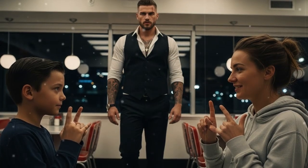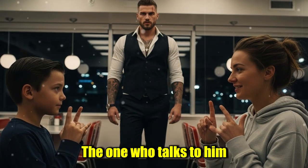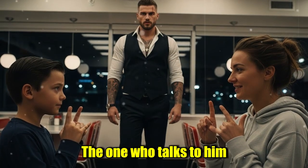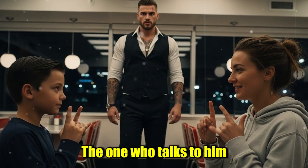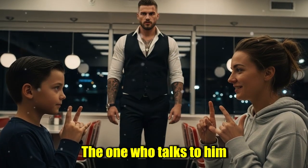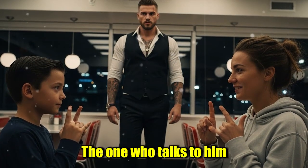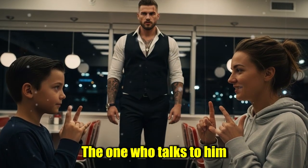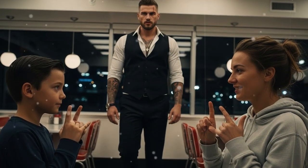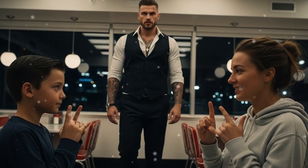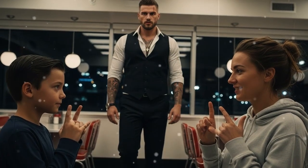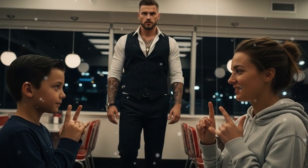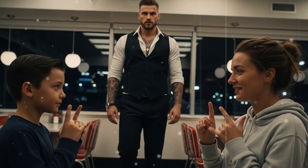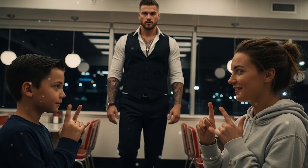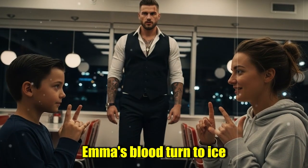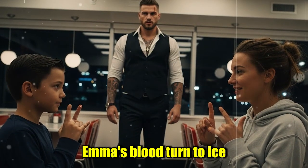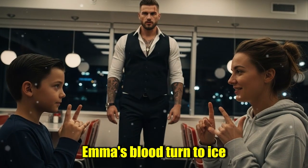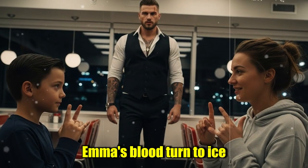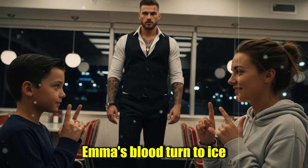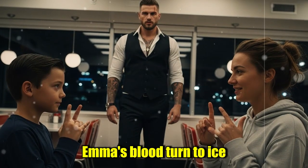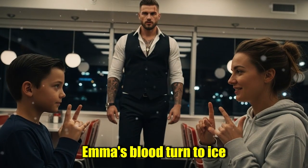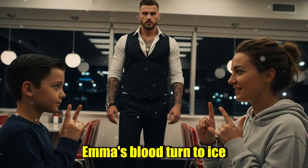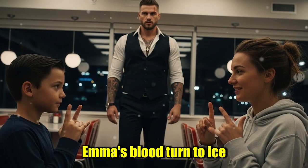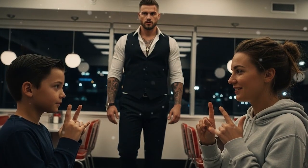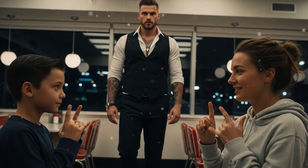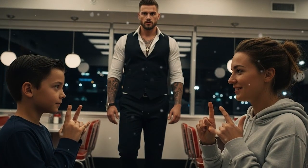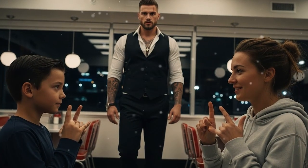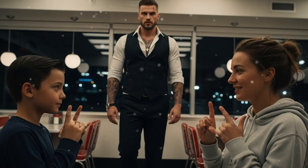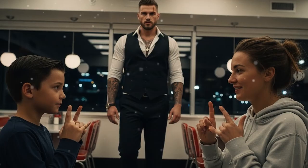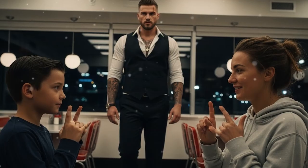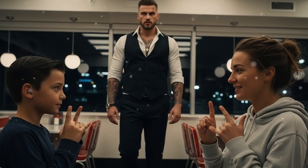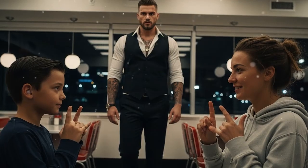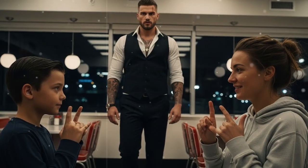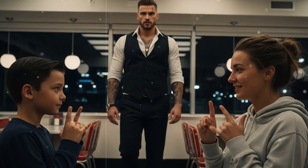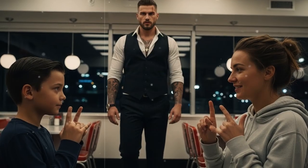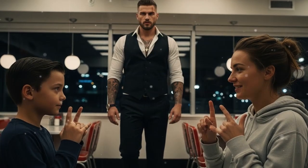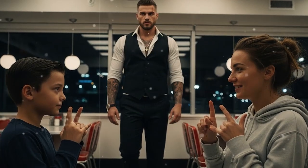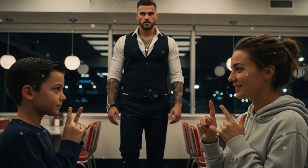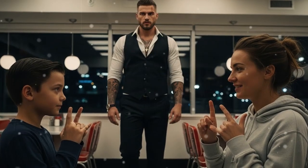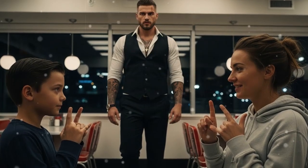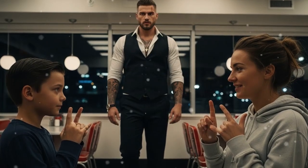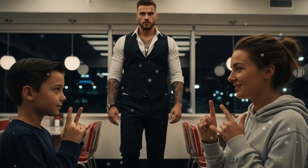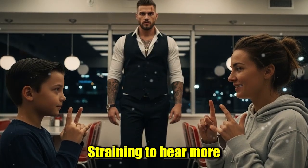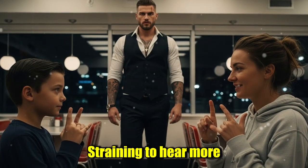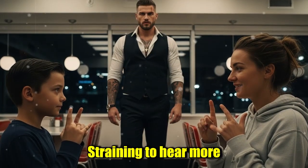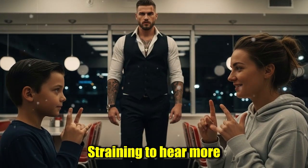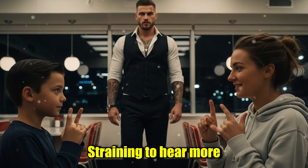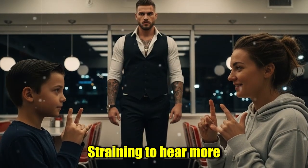one who talks to him." Emma's blood turned to ice. She pressed herself against the kitchen wall, straining to hear